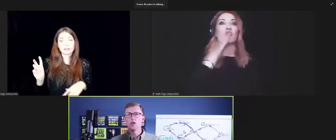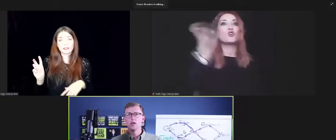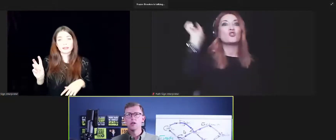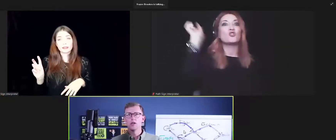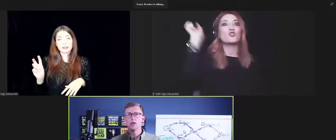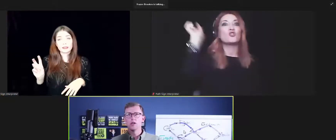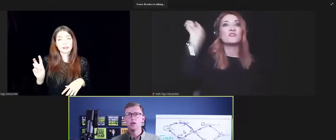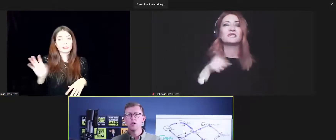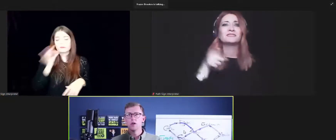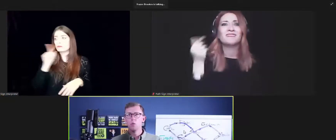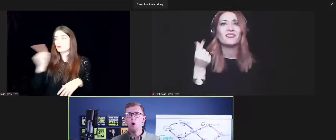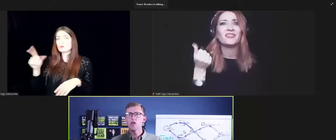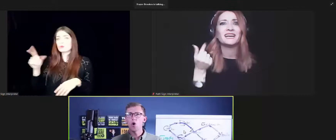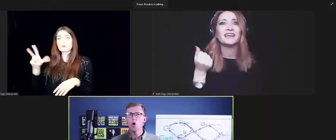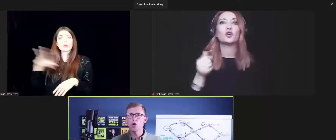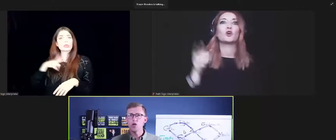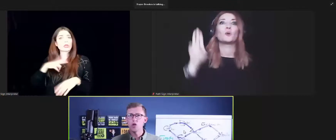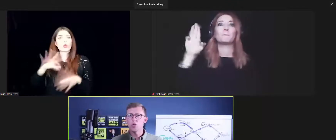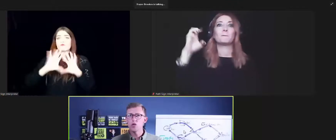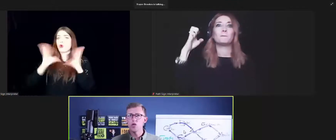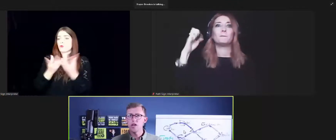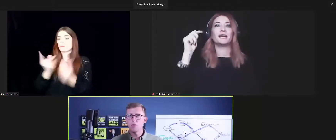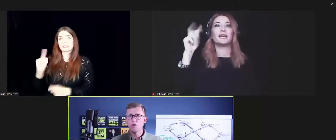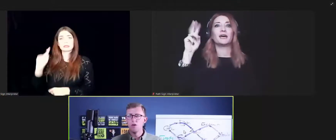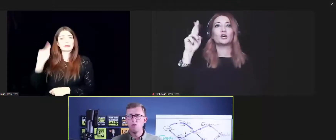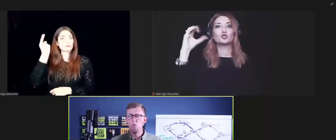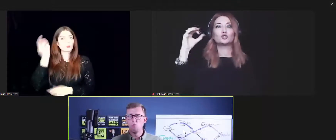oil, what is oil used to do?